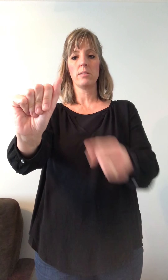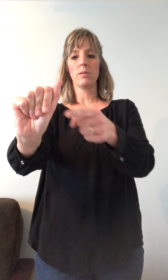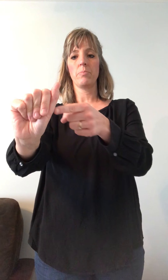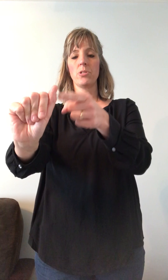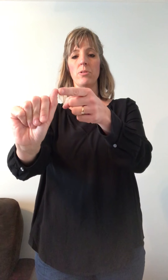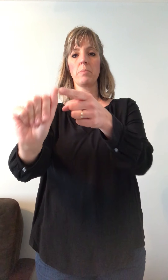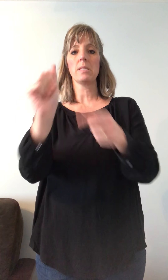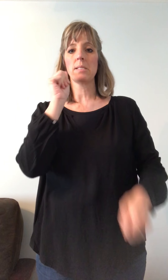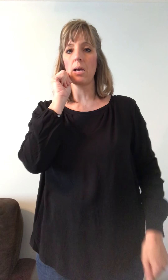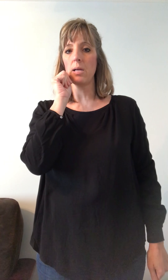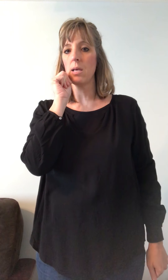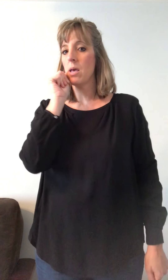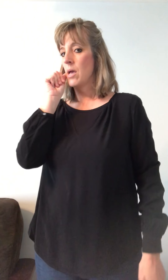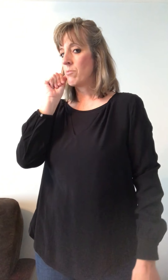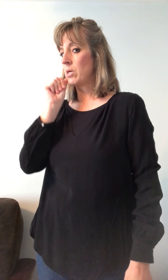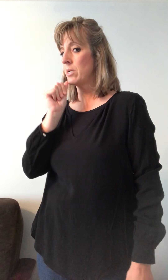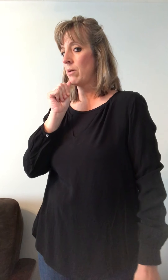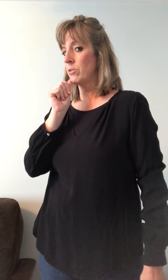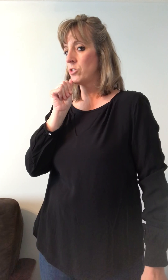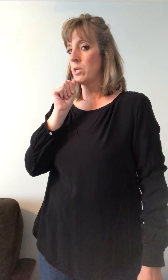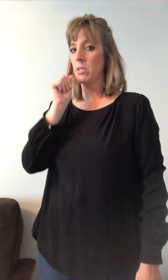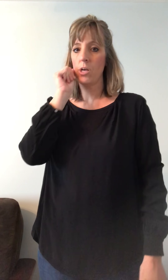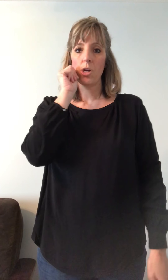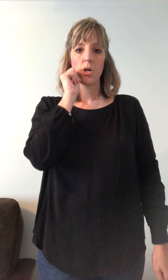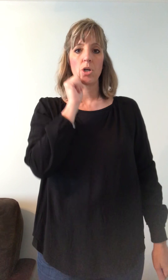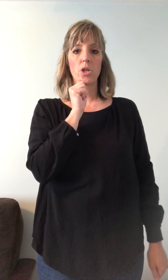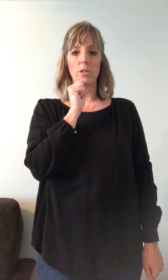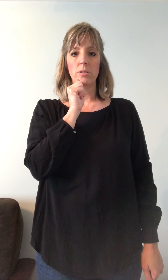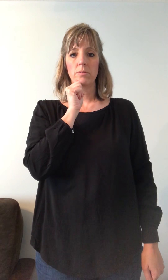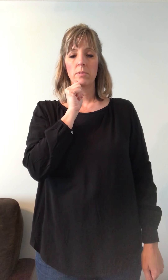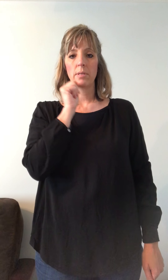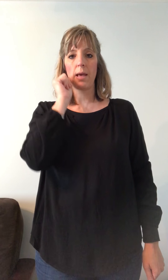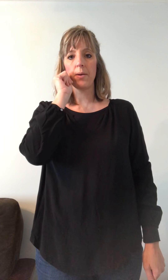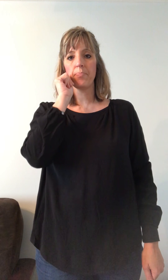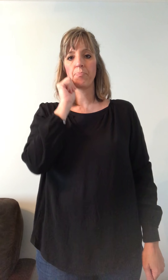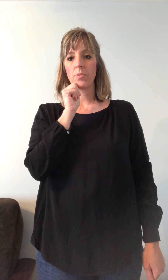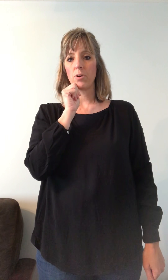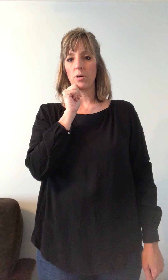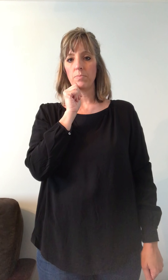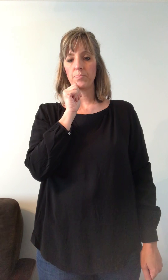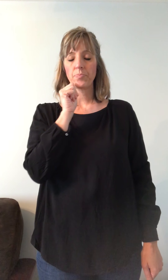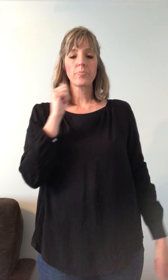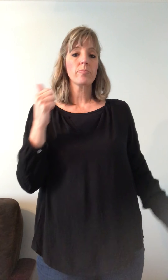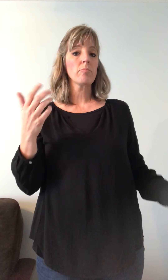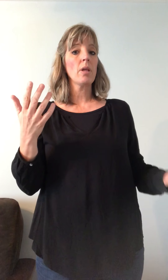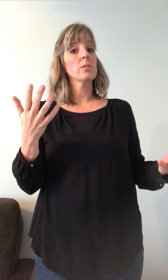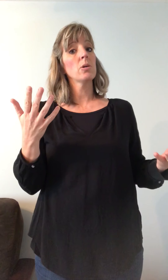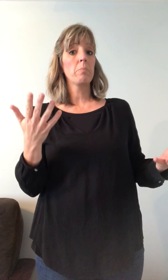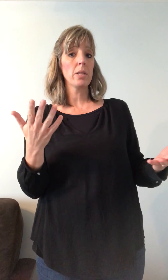and put your thumb at the side and write it down your chin. Girl, okay? Girl. So